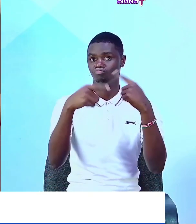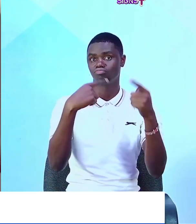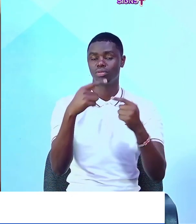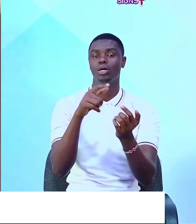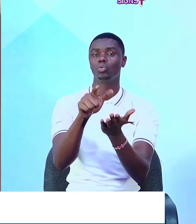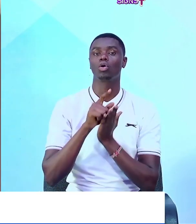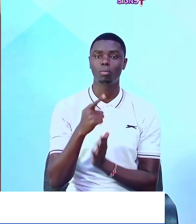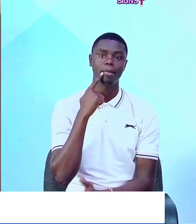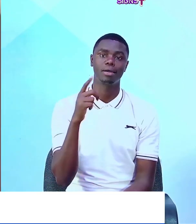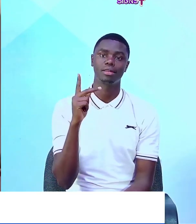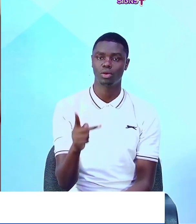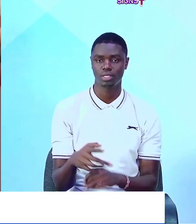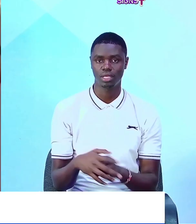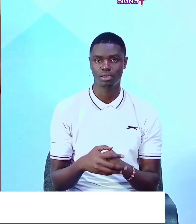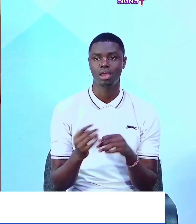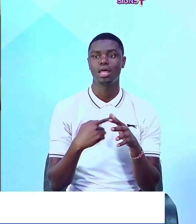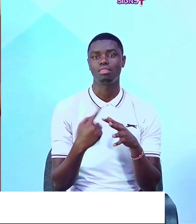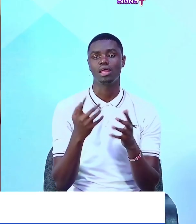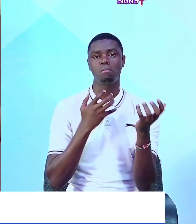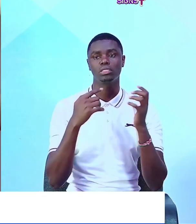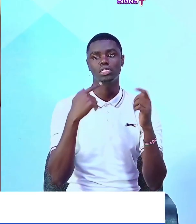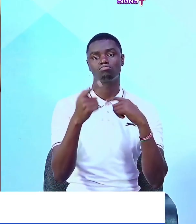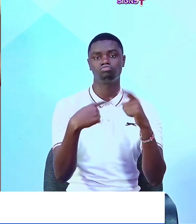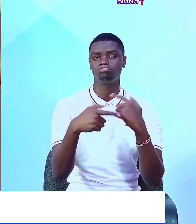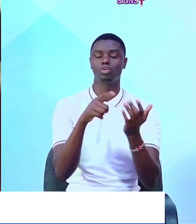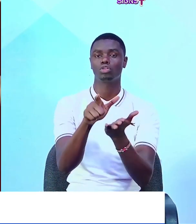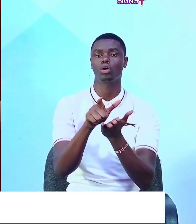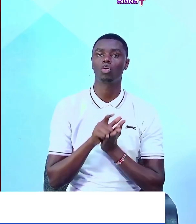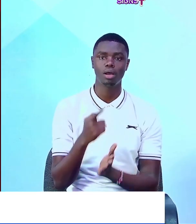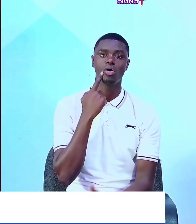100,000. Alafu kama biashara inaendelea utakopa 150,000.